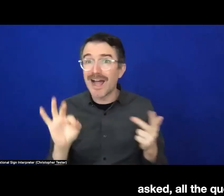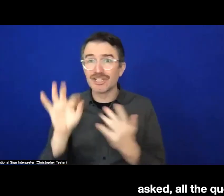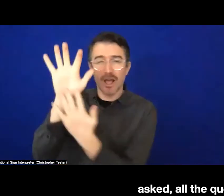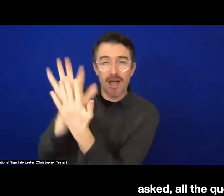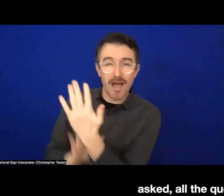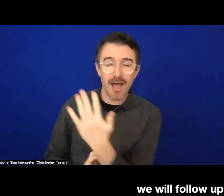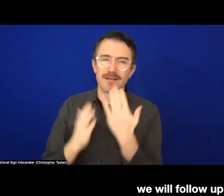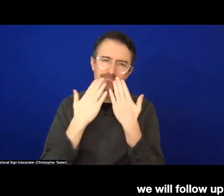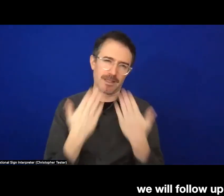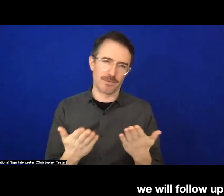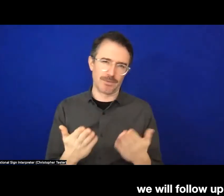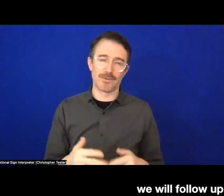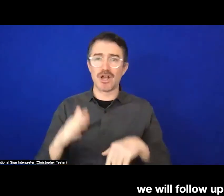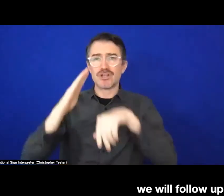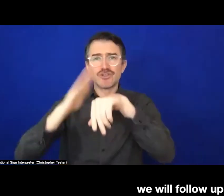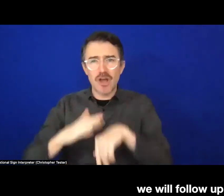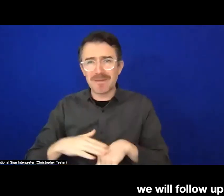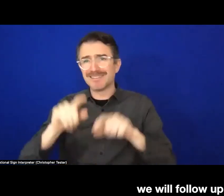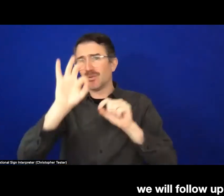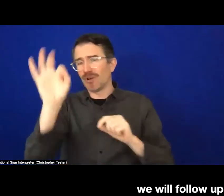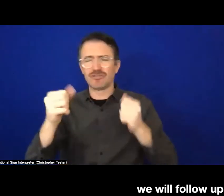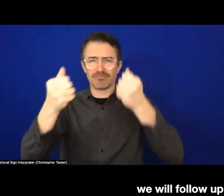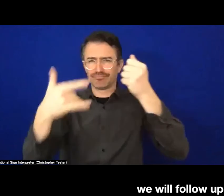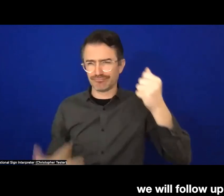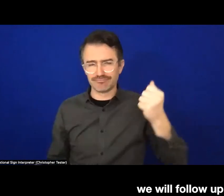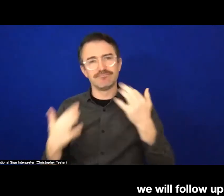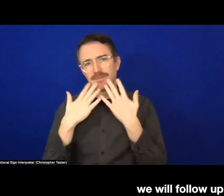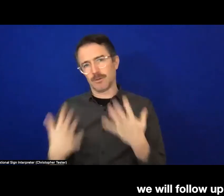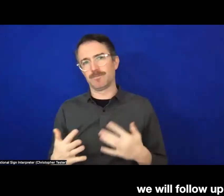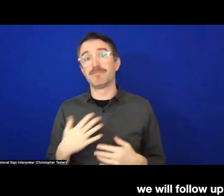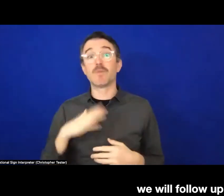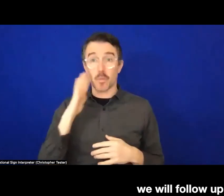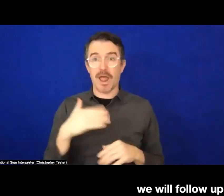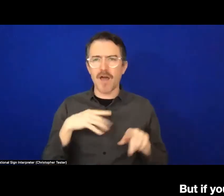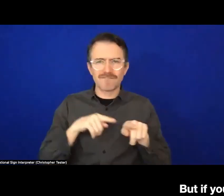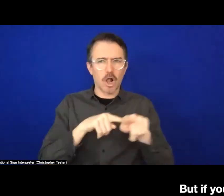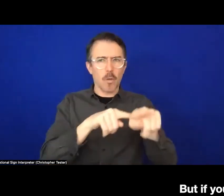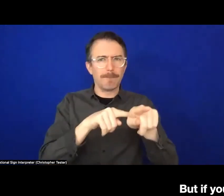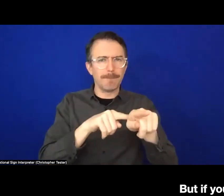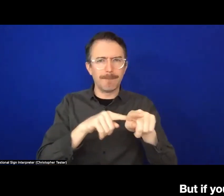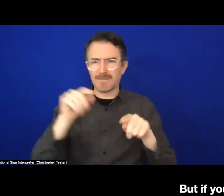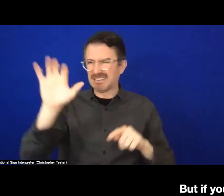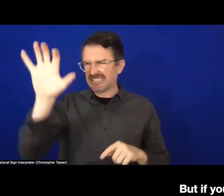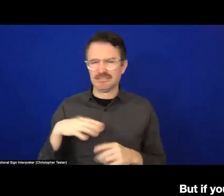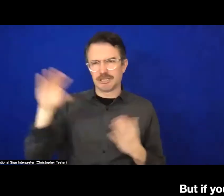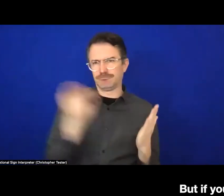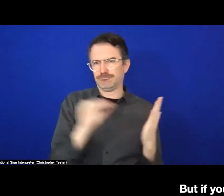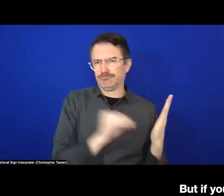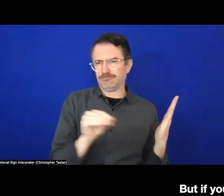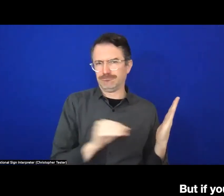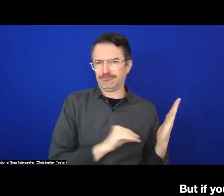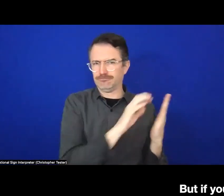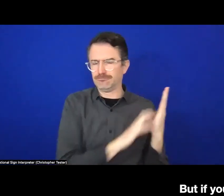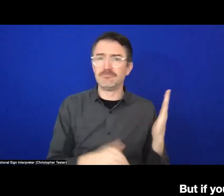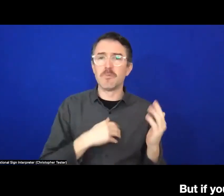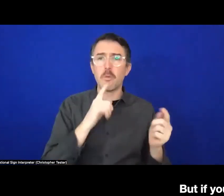been put in the chat box, and we will follow up to respond to some of you individually. But if you want